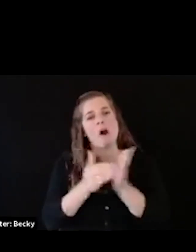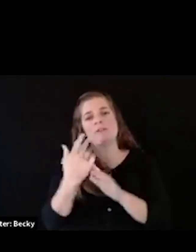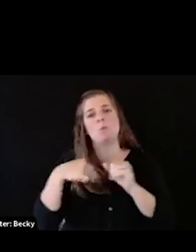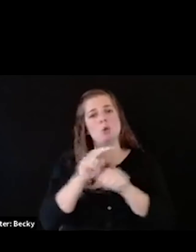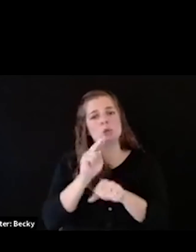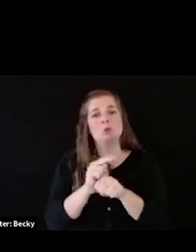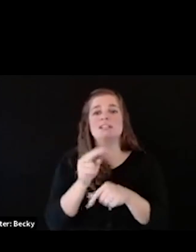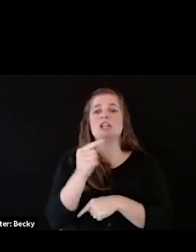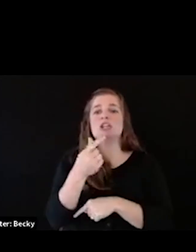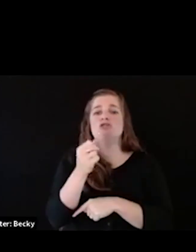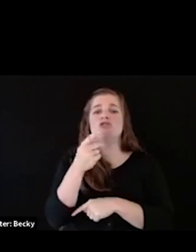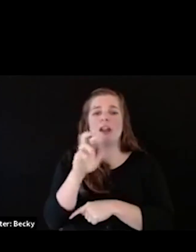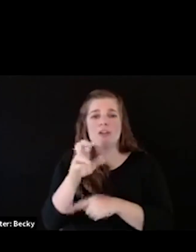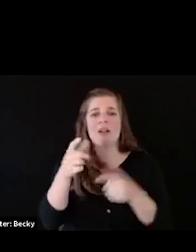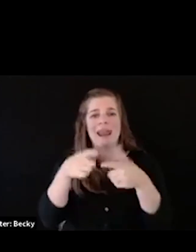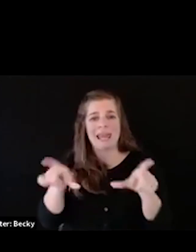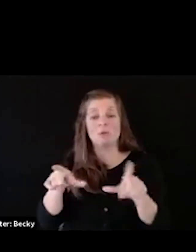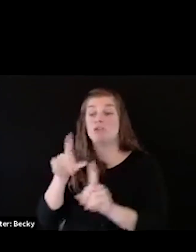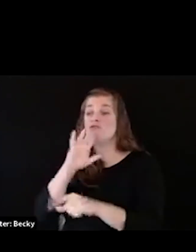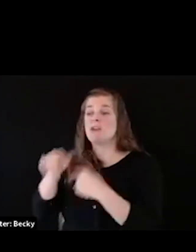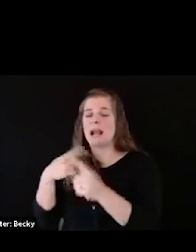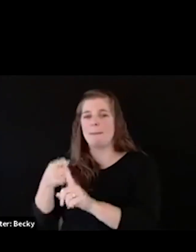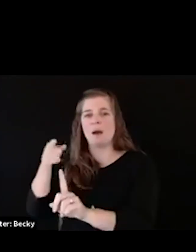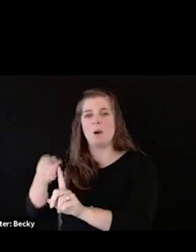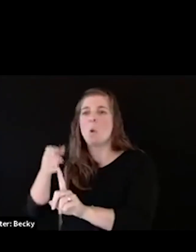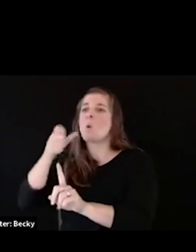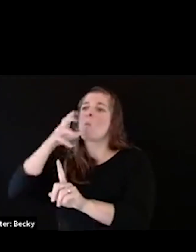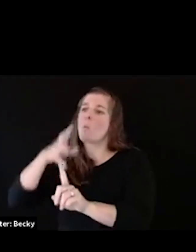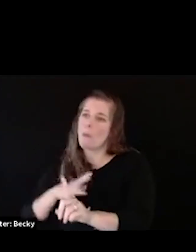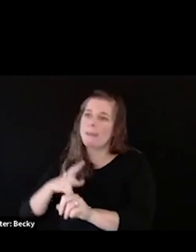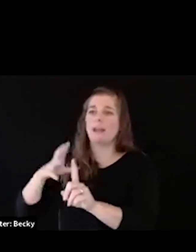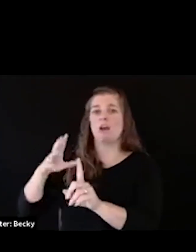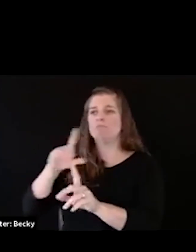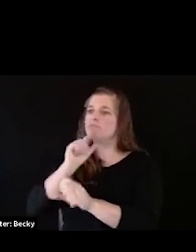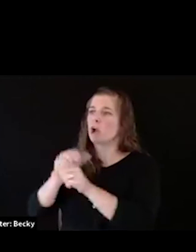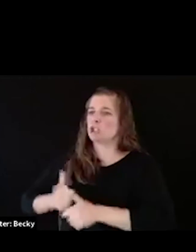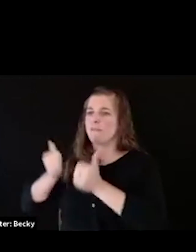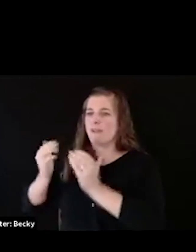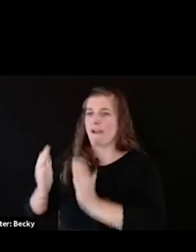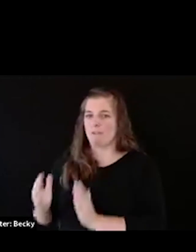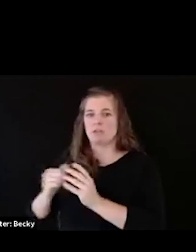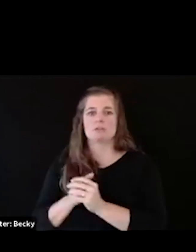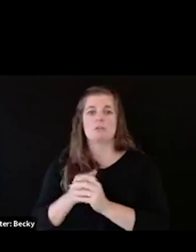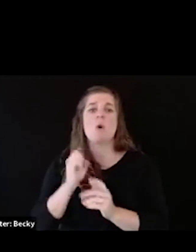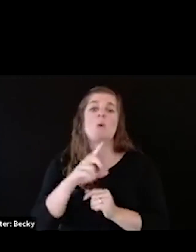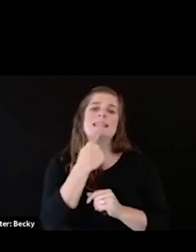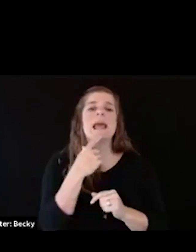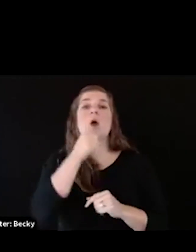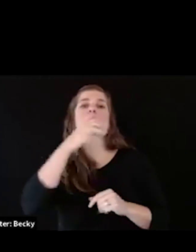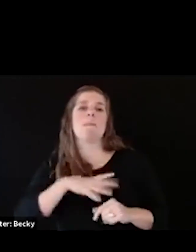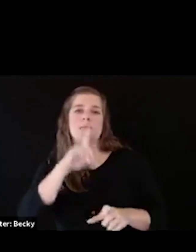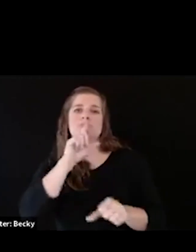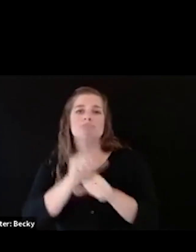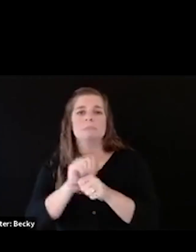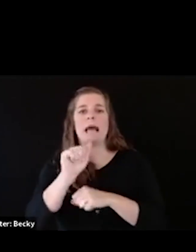women as victims or survivors, and degendered language to talk about the perpetrators. So we'll say a woman was abused by her partner. So we're clear